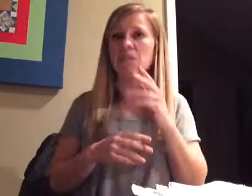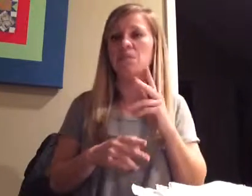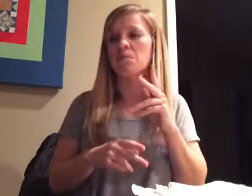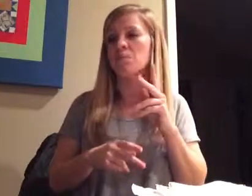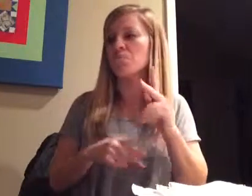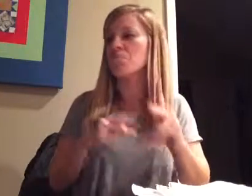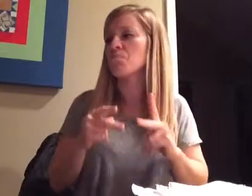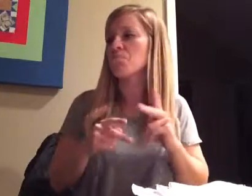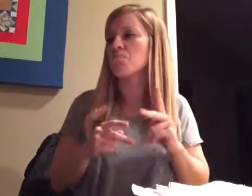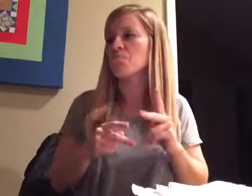I do not agree.